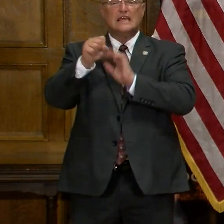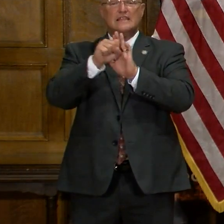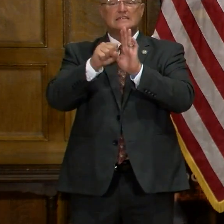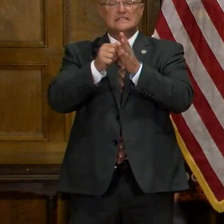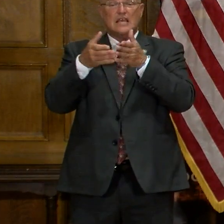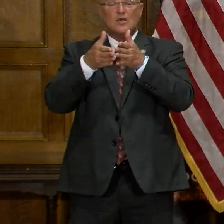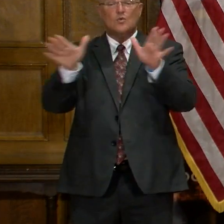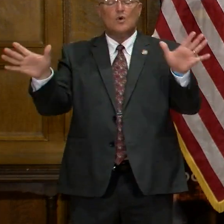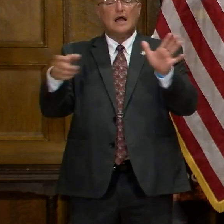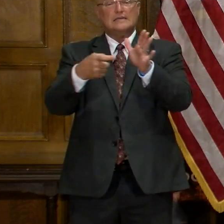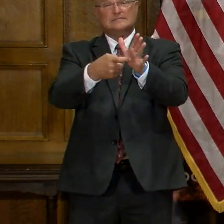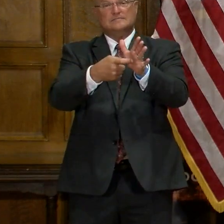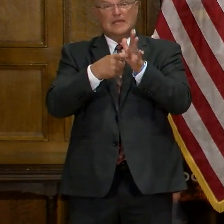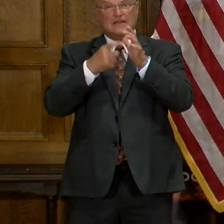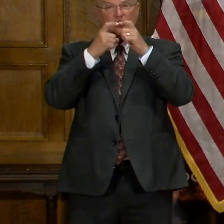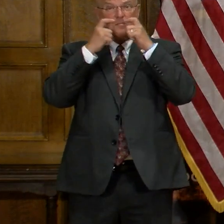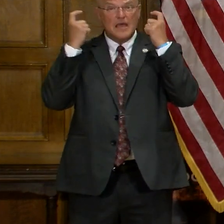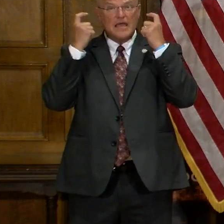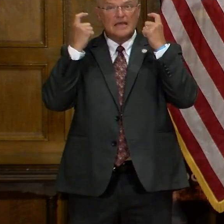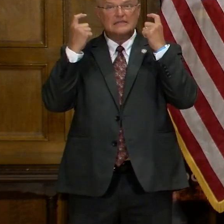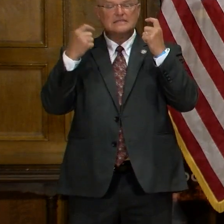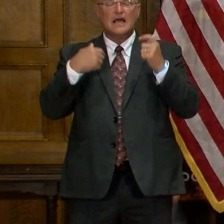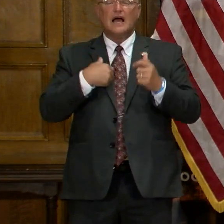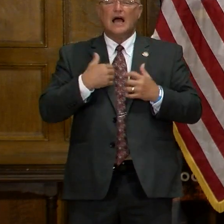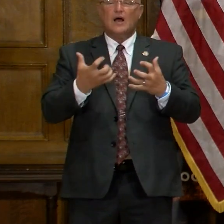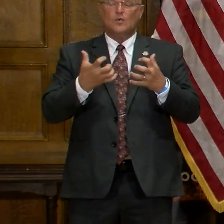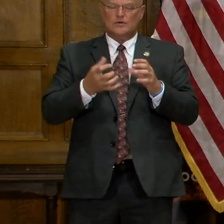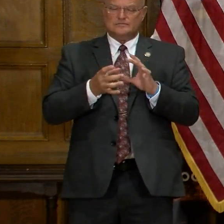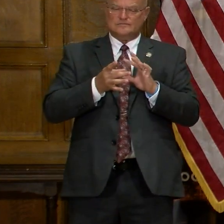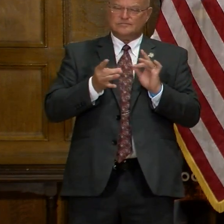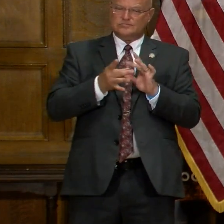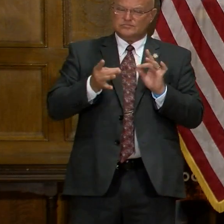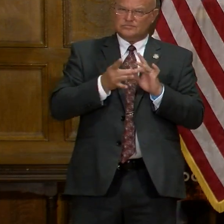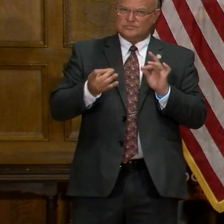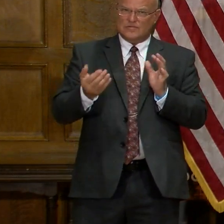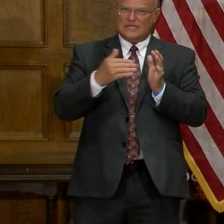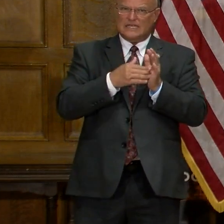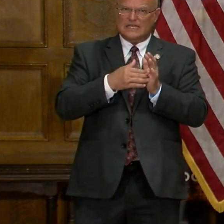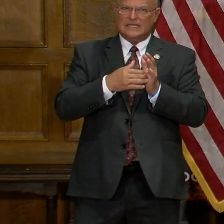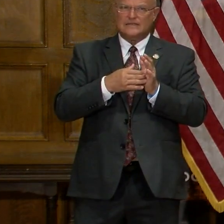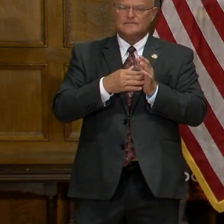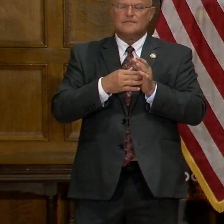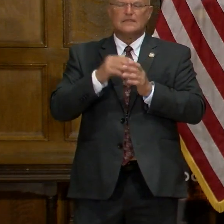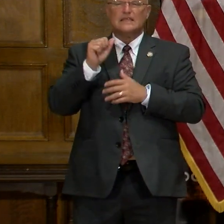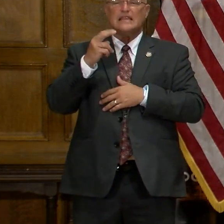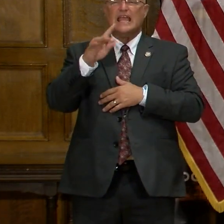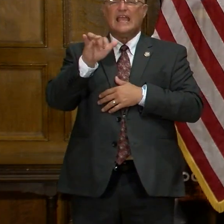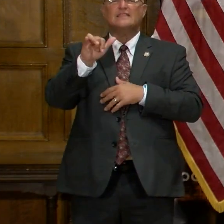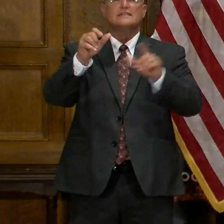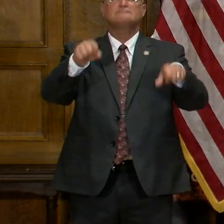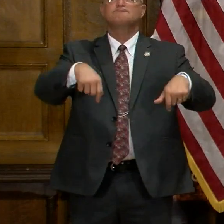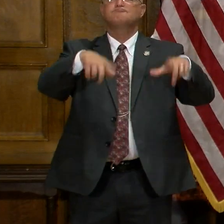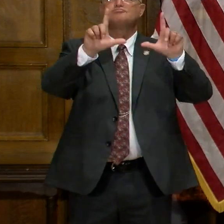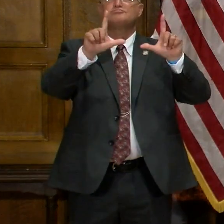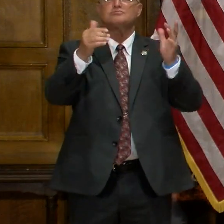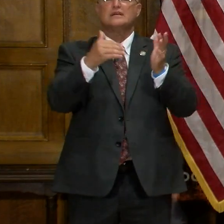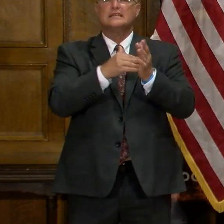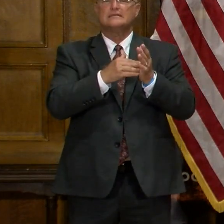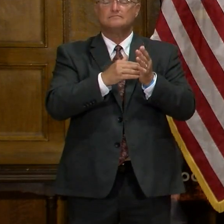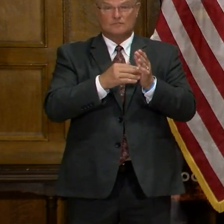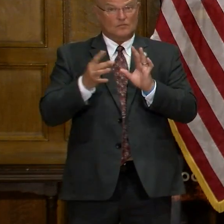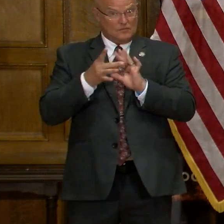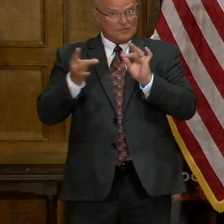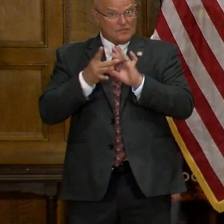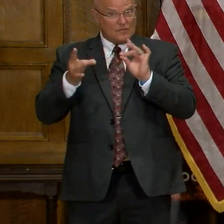statewide mask mandate, that I wanted to review a couple parts of that. Anthony, if you could pull that up. We covered